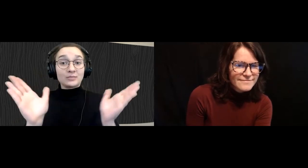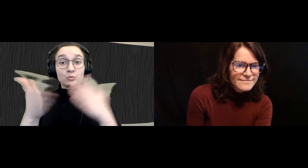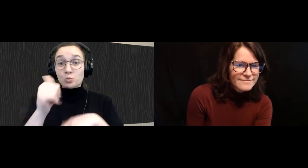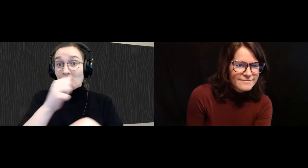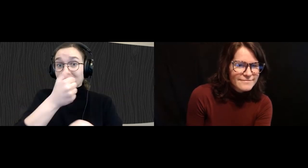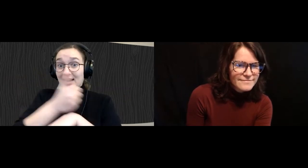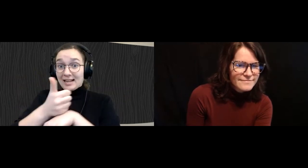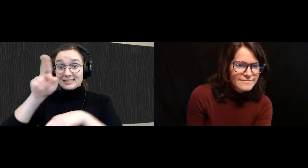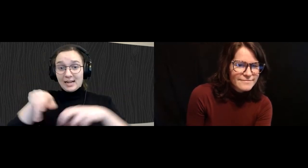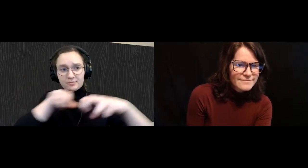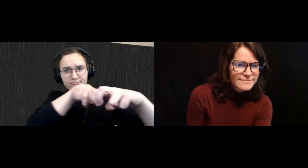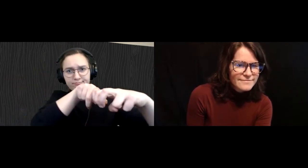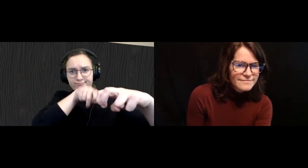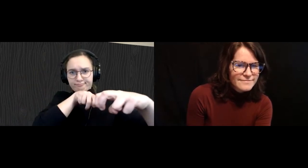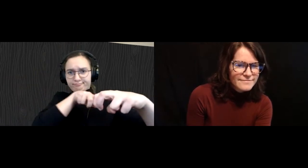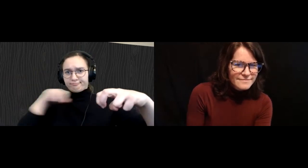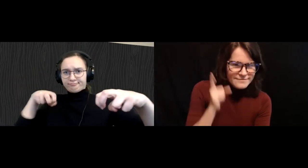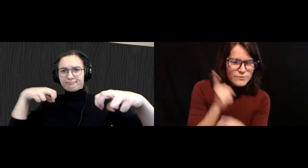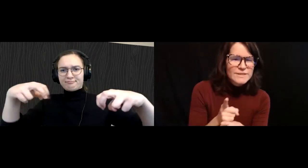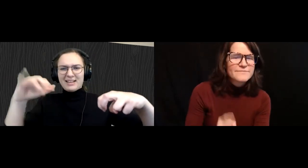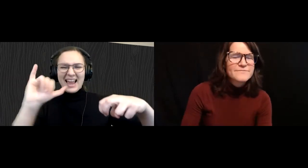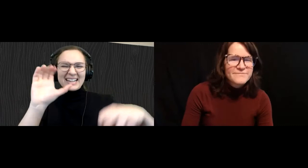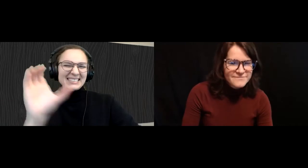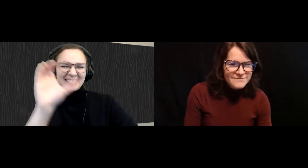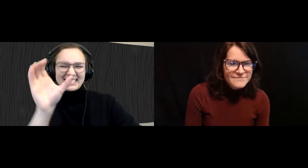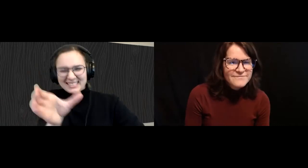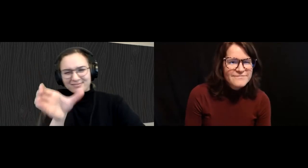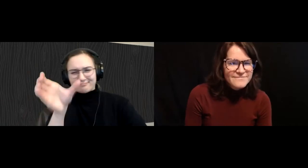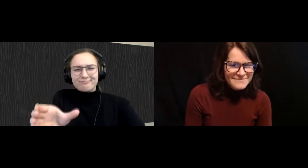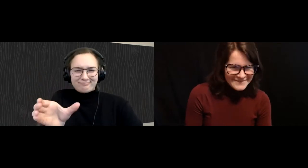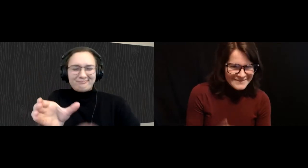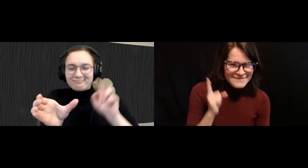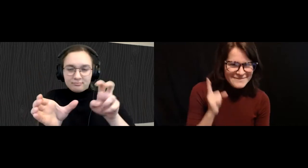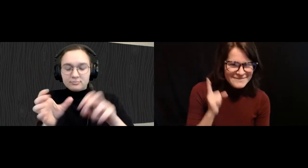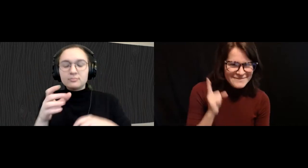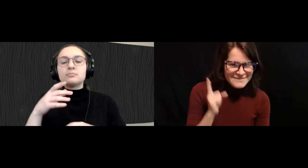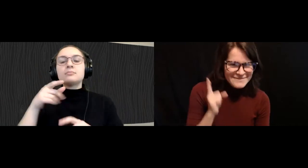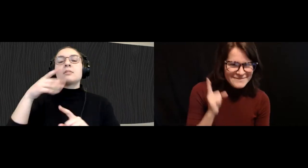So how the classroom was set up, we were set up like a C.